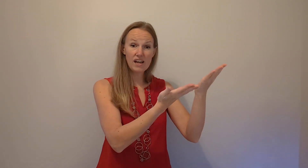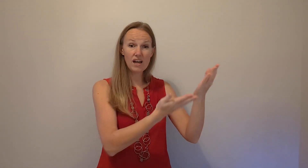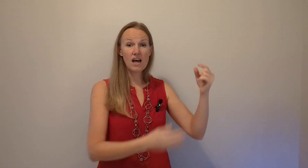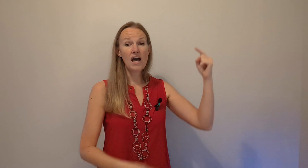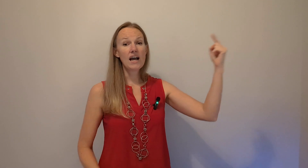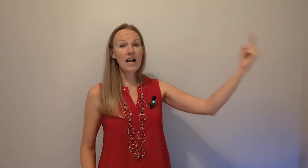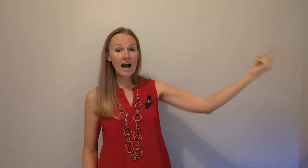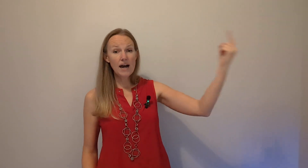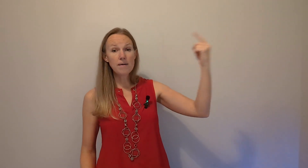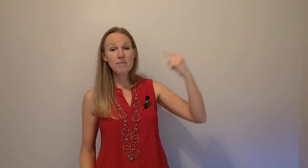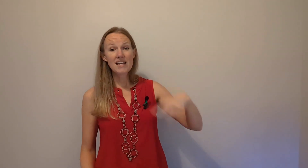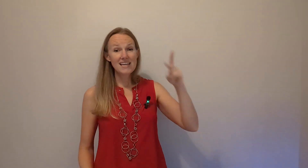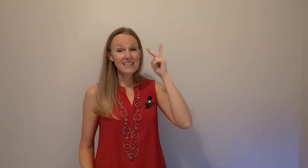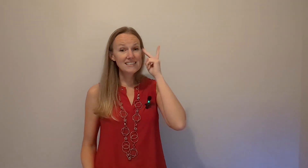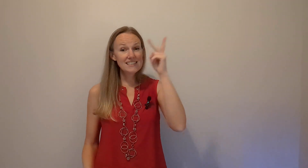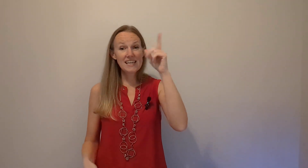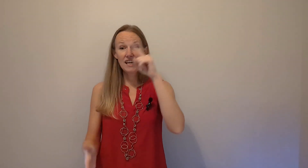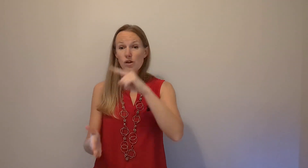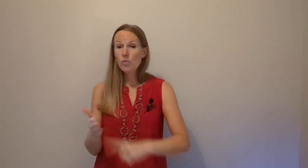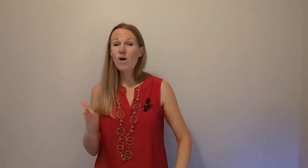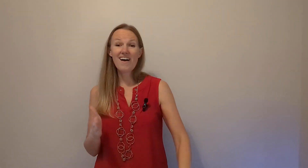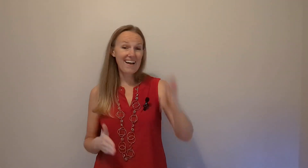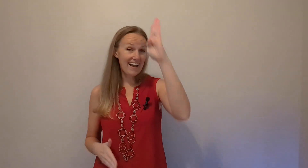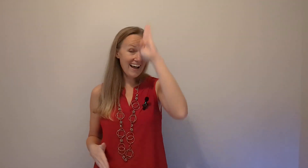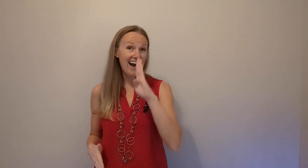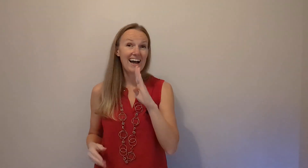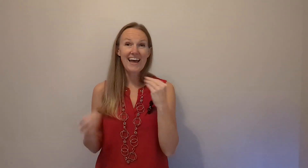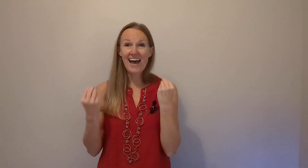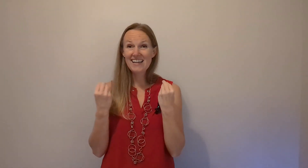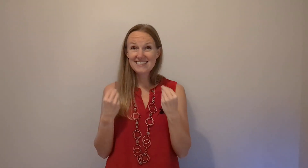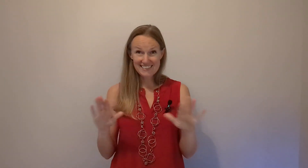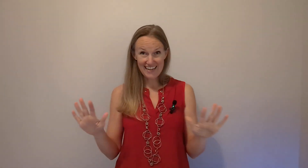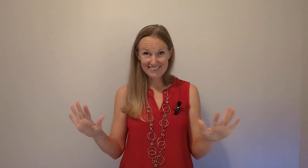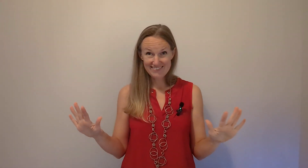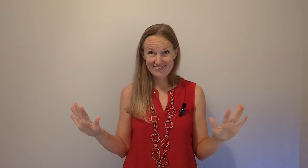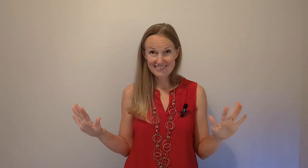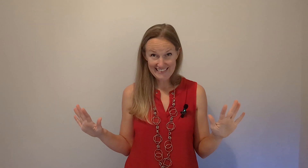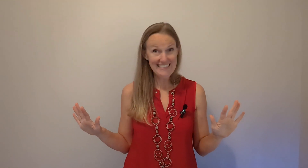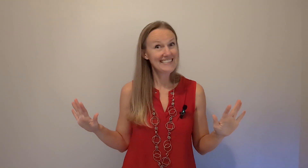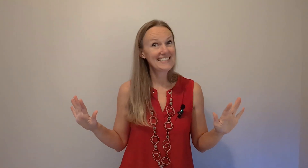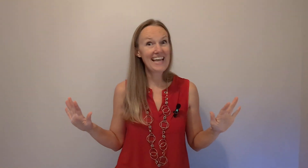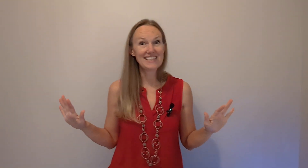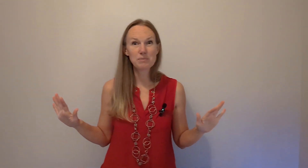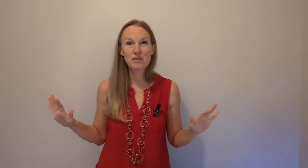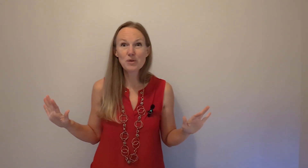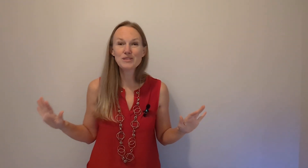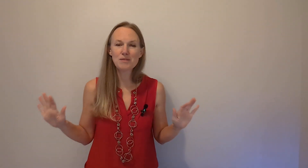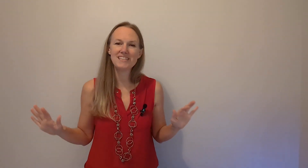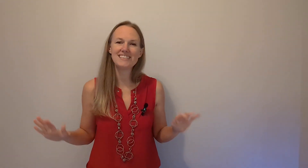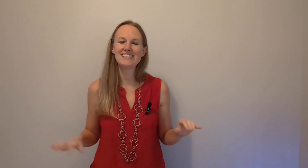offering. Come, see what God has done. Okay, let's put those 3 pieces